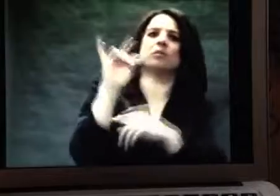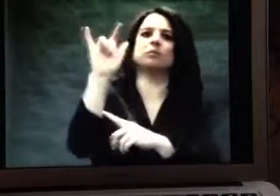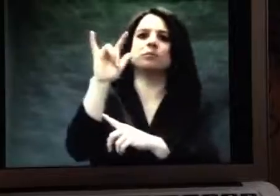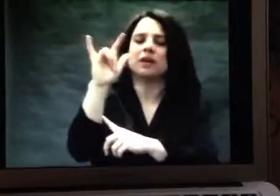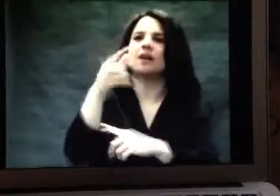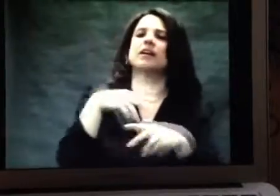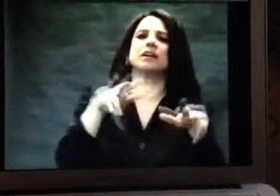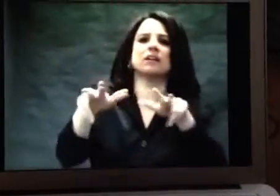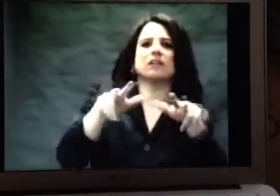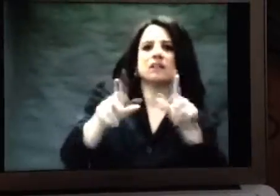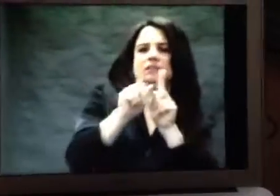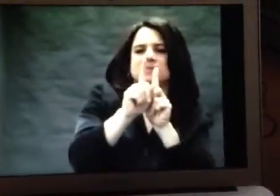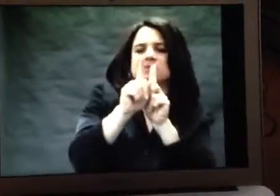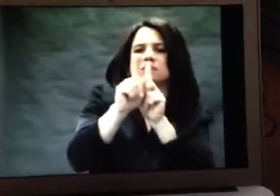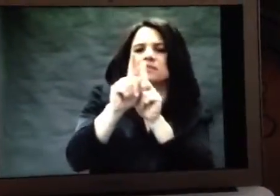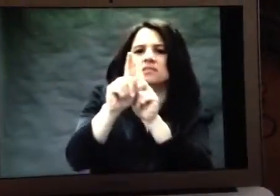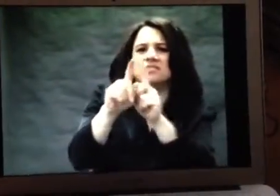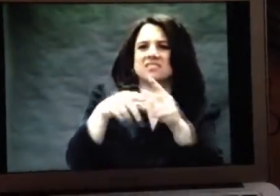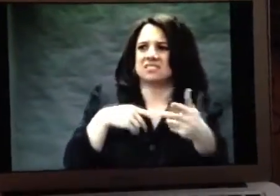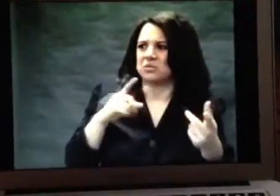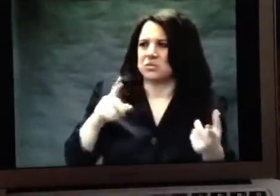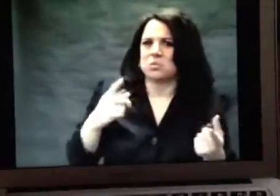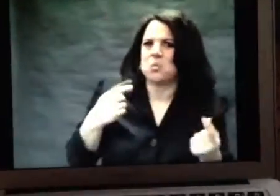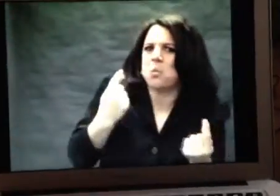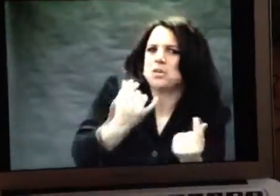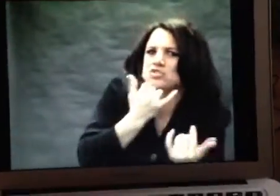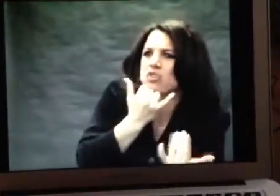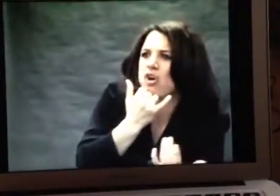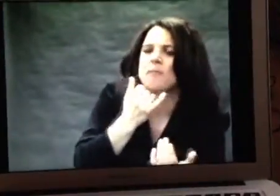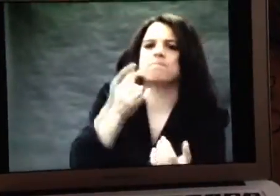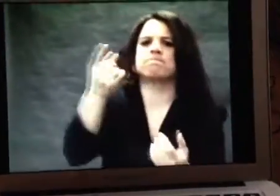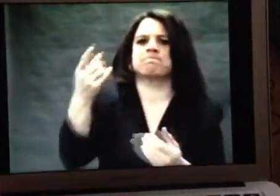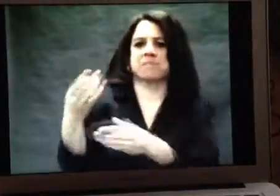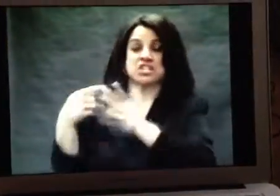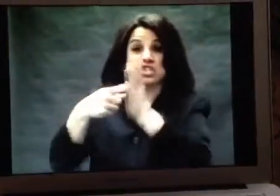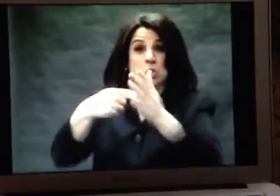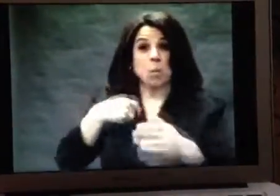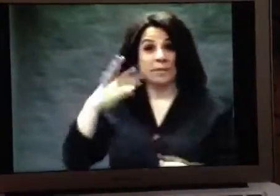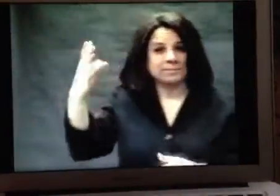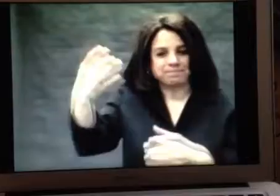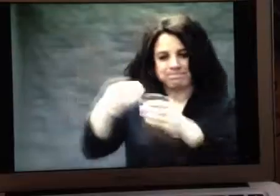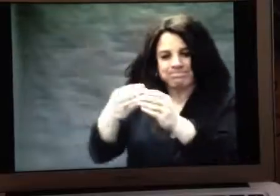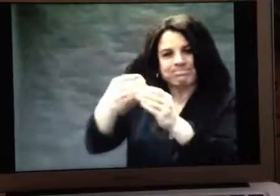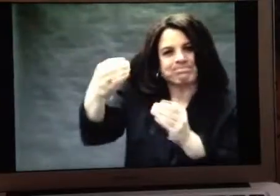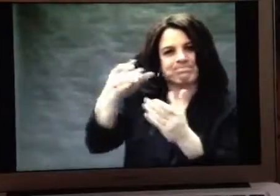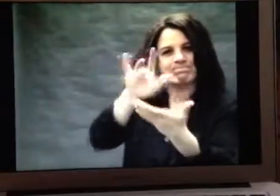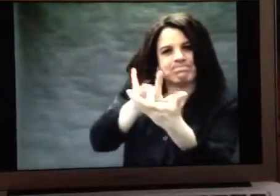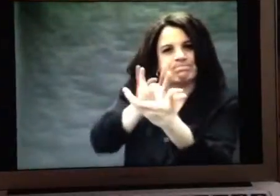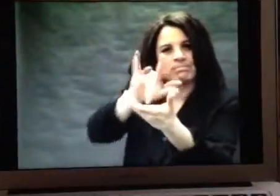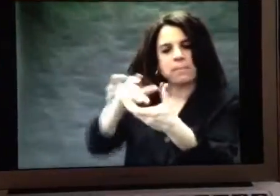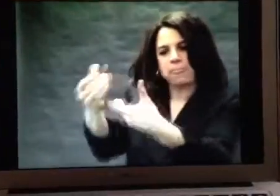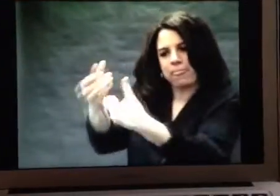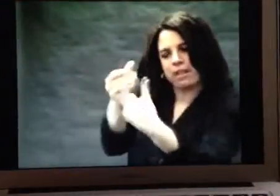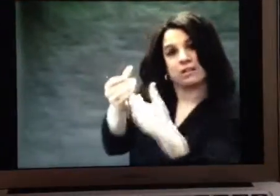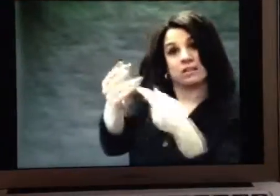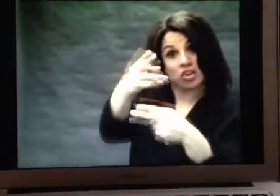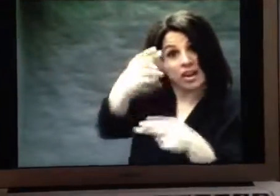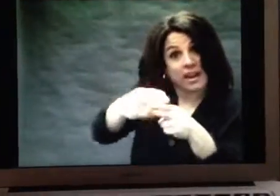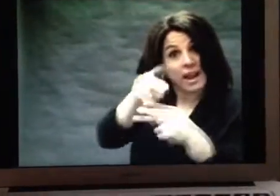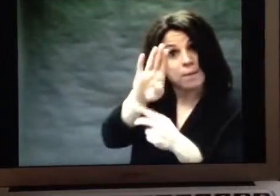he followed him out of the plane, and he was walking next to me, and he was like, "What's wrong?" And